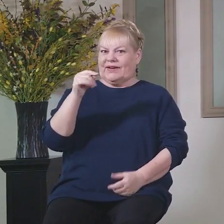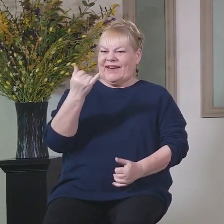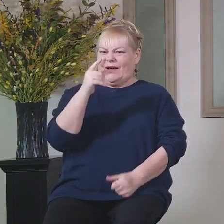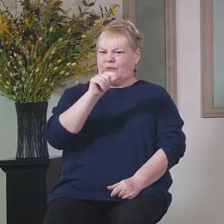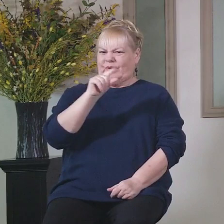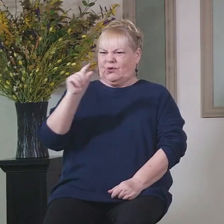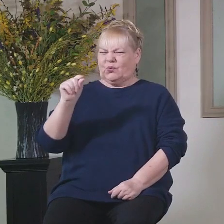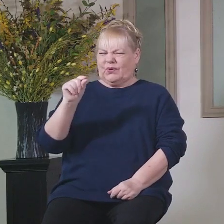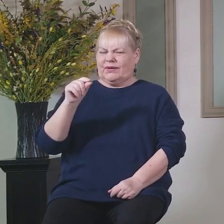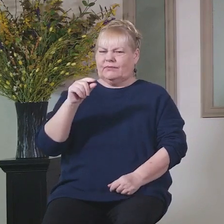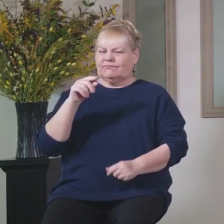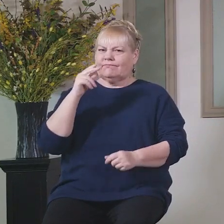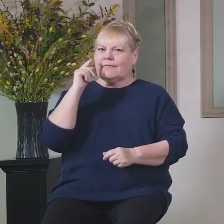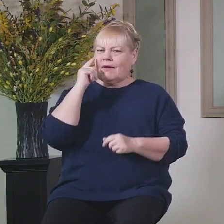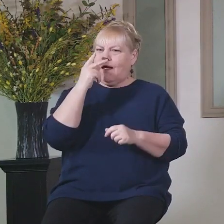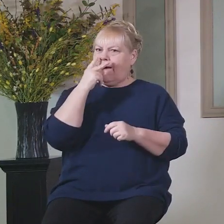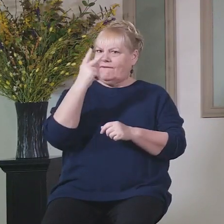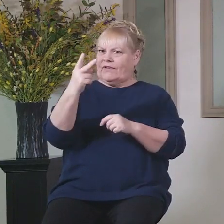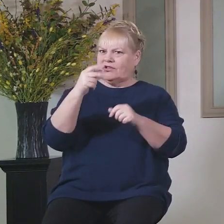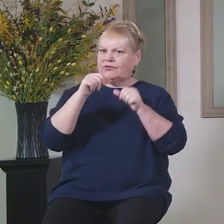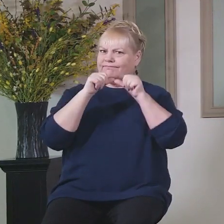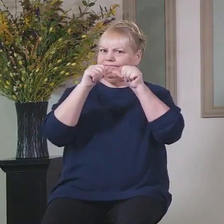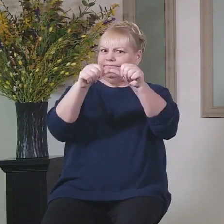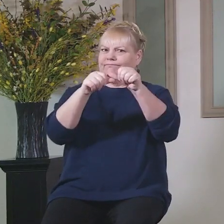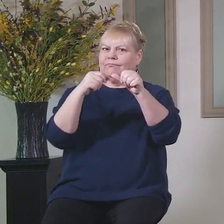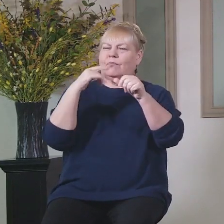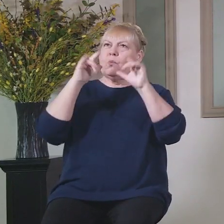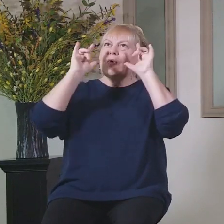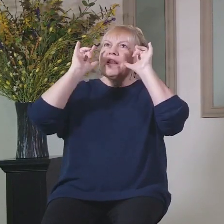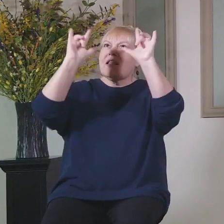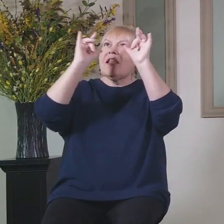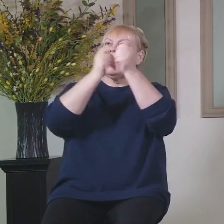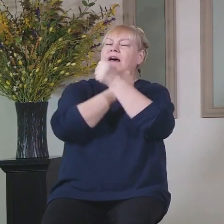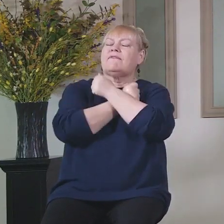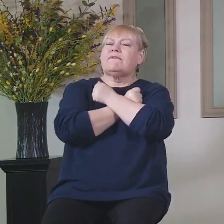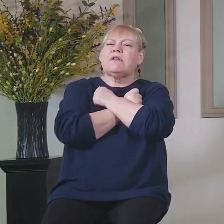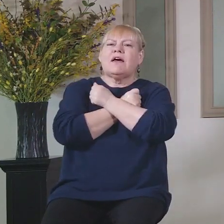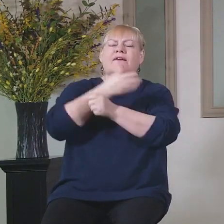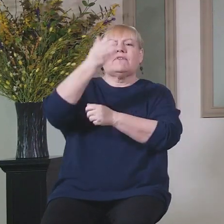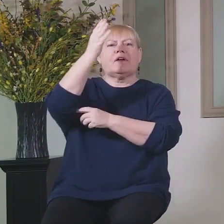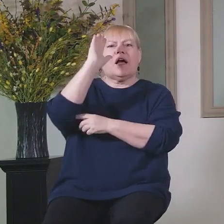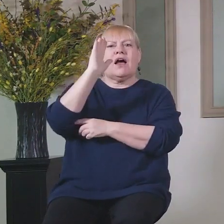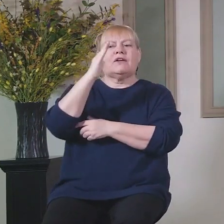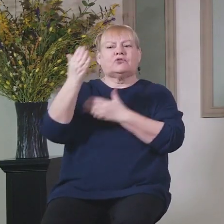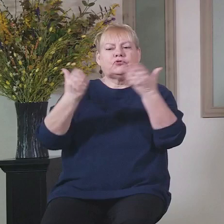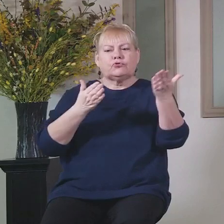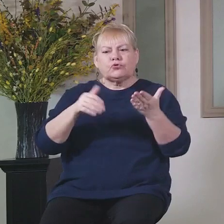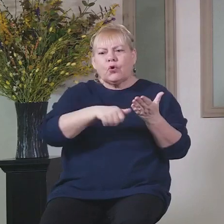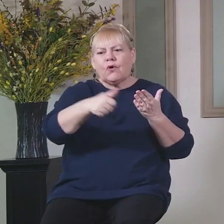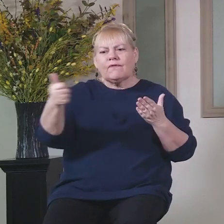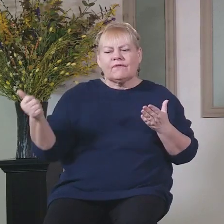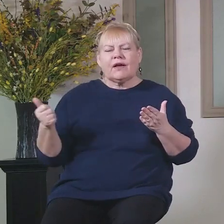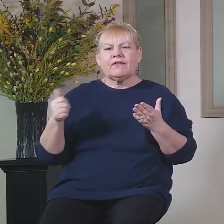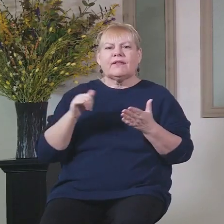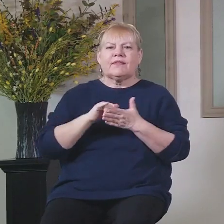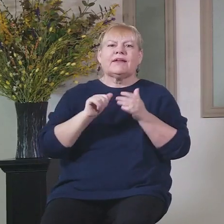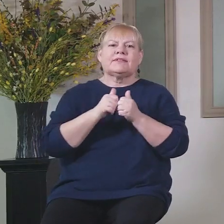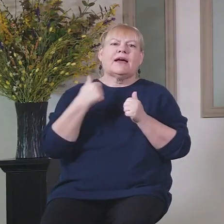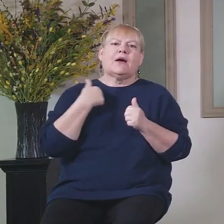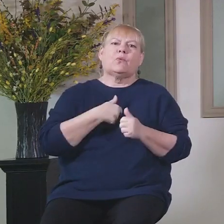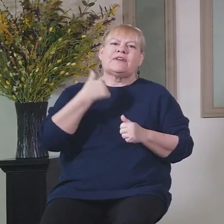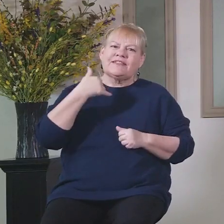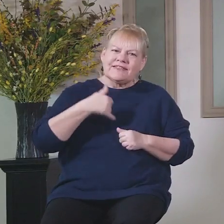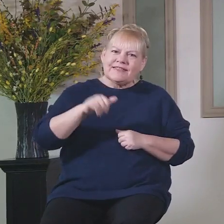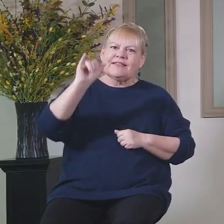going. We love God. We love others, and we serve others. And hopefully this is a way for us to still do it